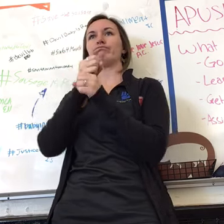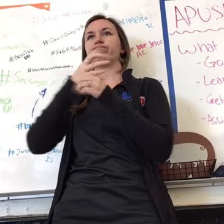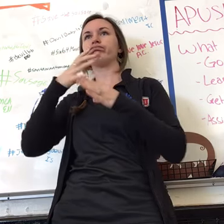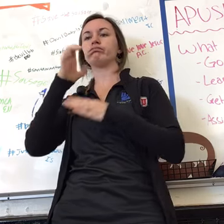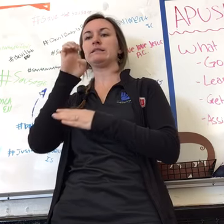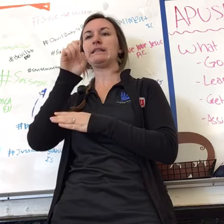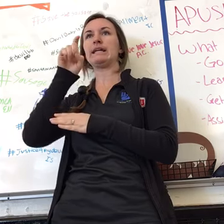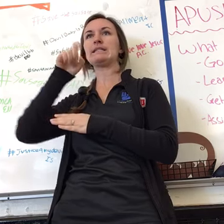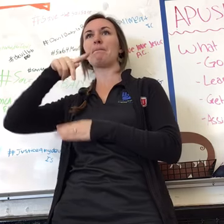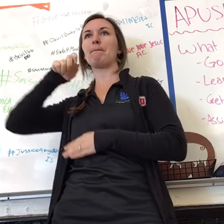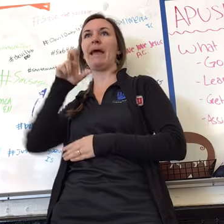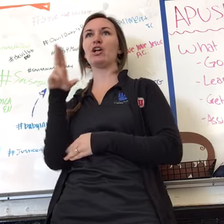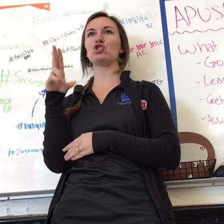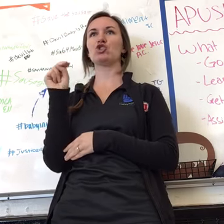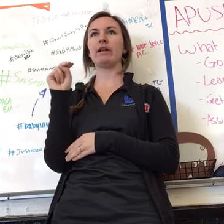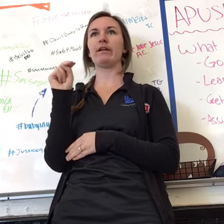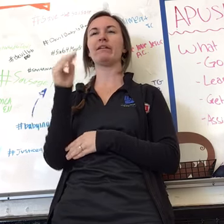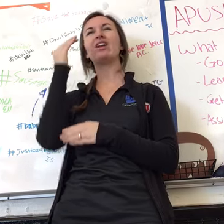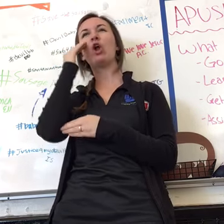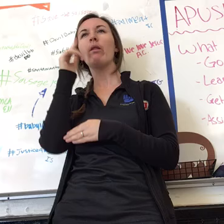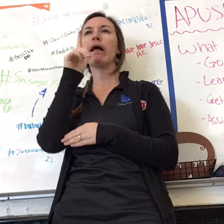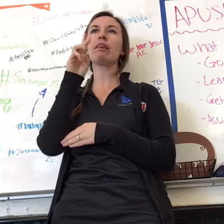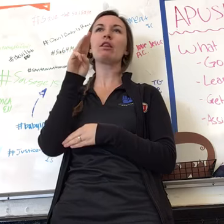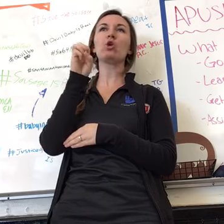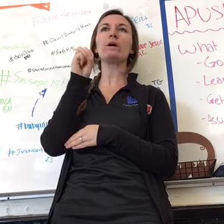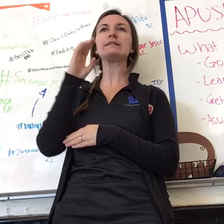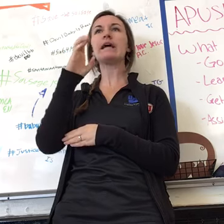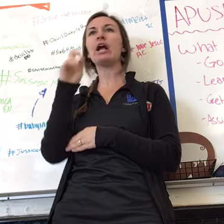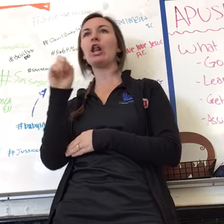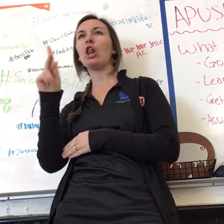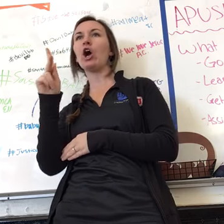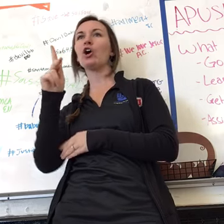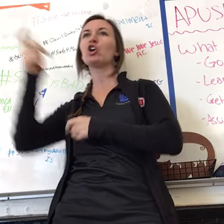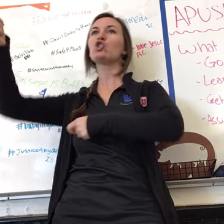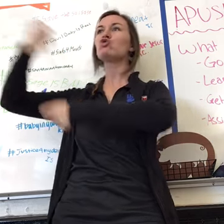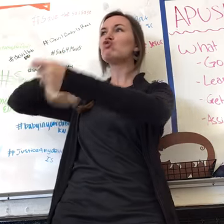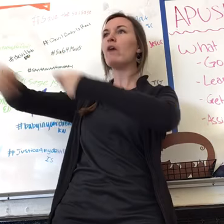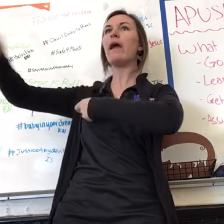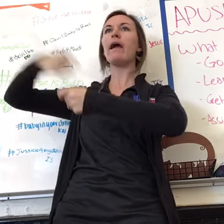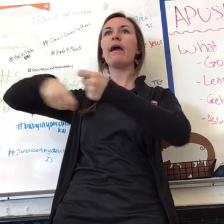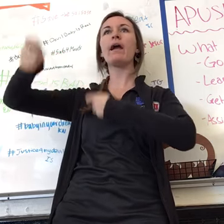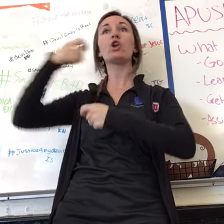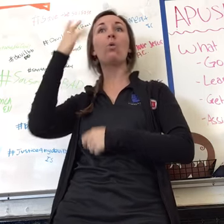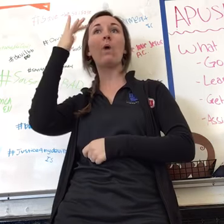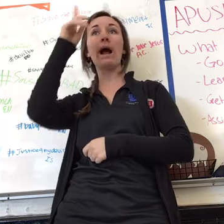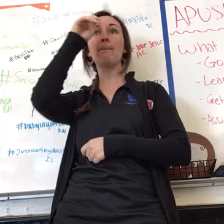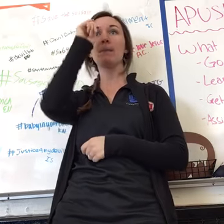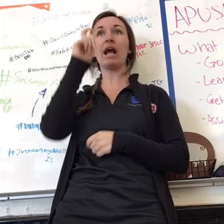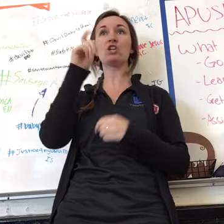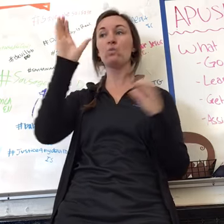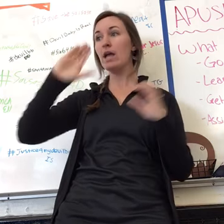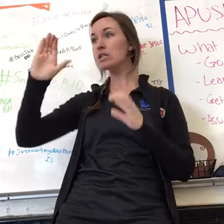move west is a couple of reasons. Number one is trade. Finding goods that we can trade, animals that we could trade, Mississippi